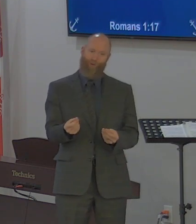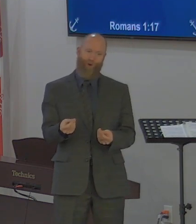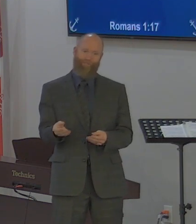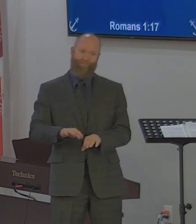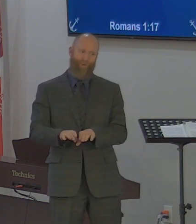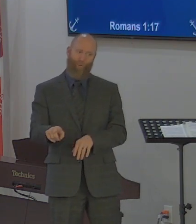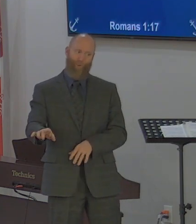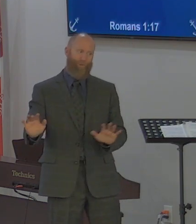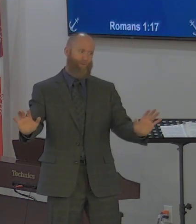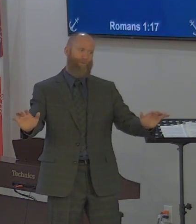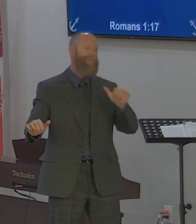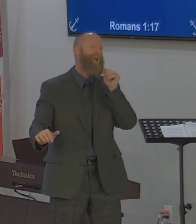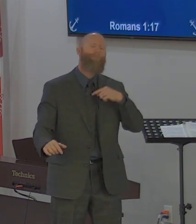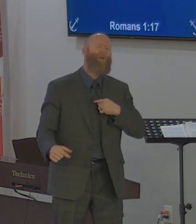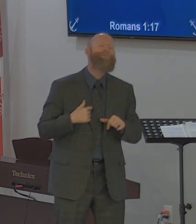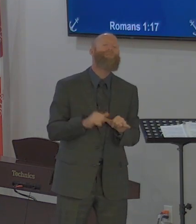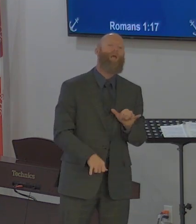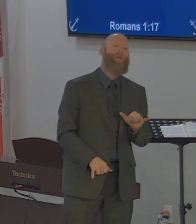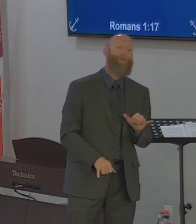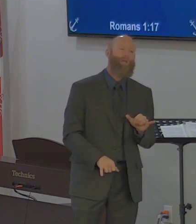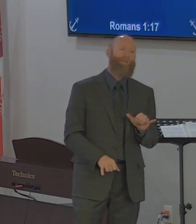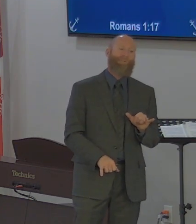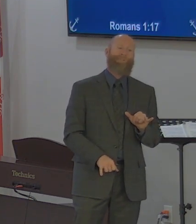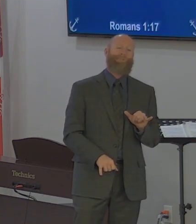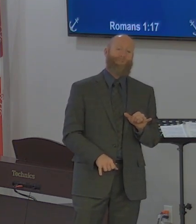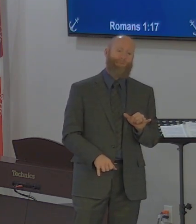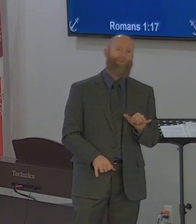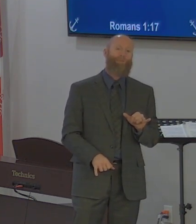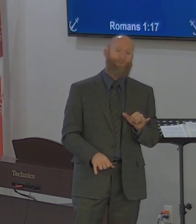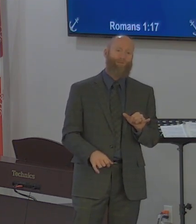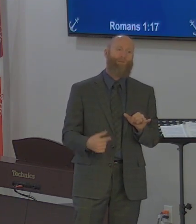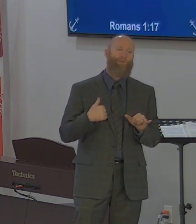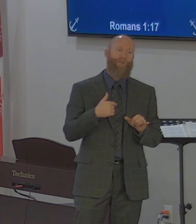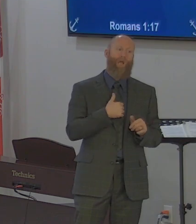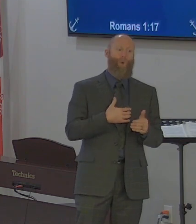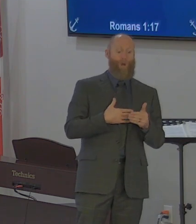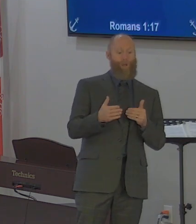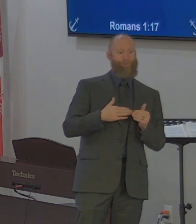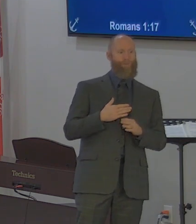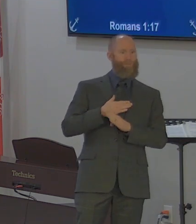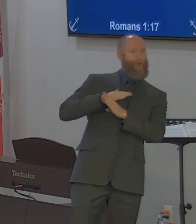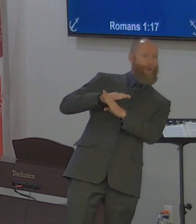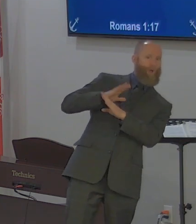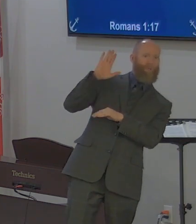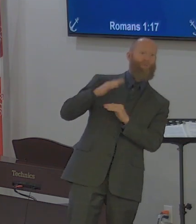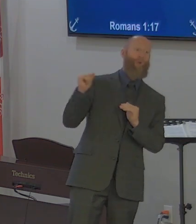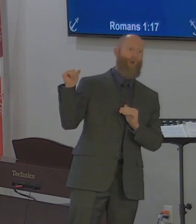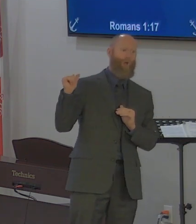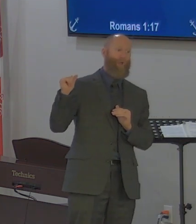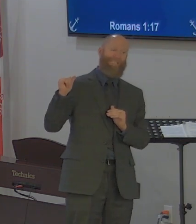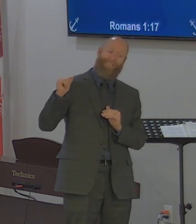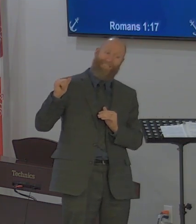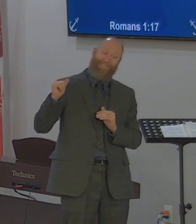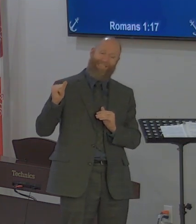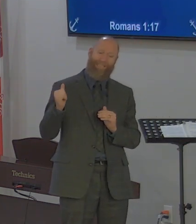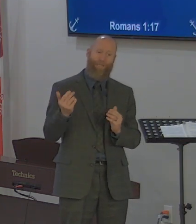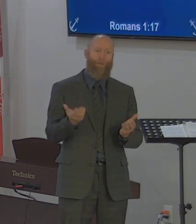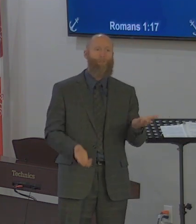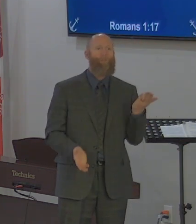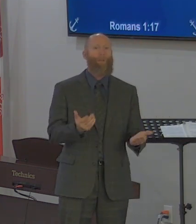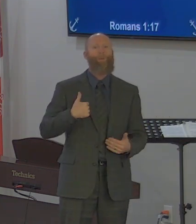Not only that, but maybe your comfort zone is talking to somebody about